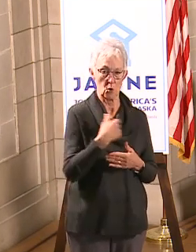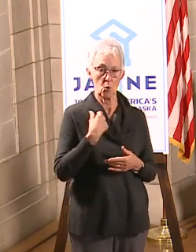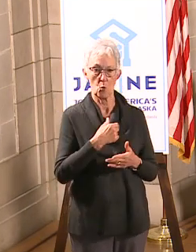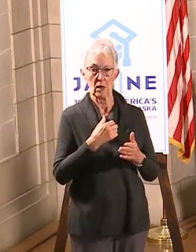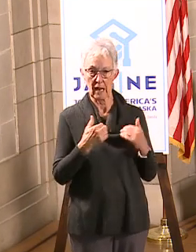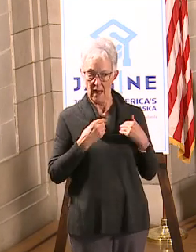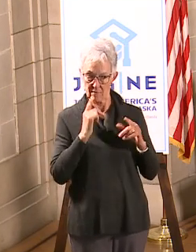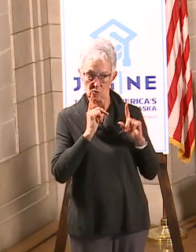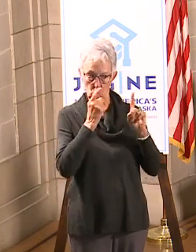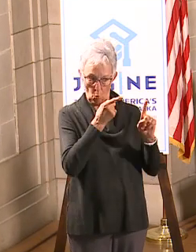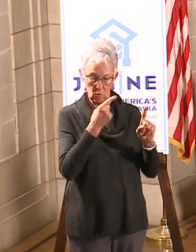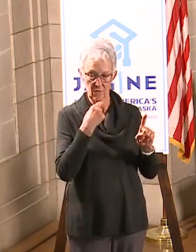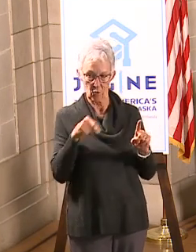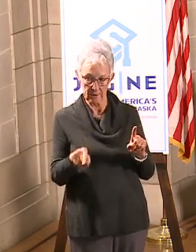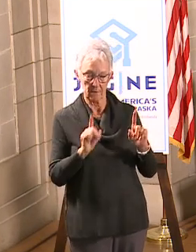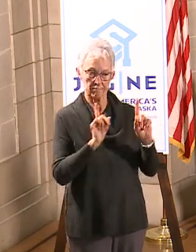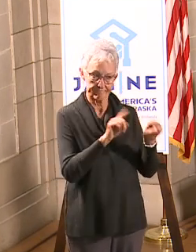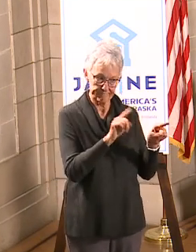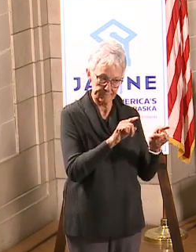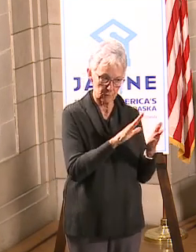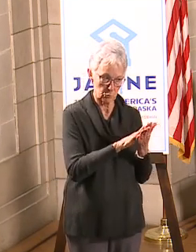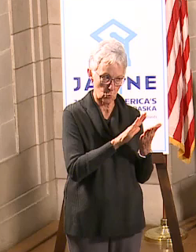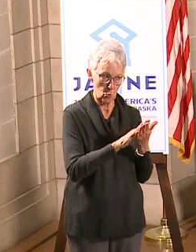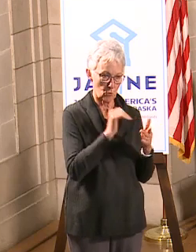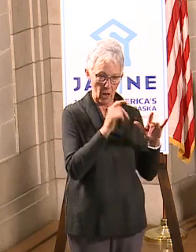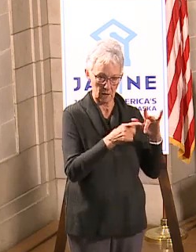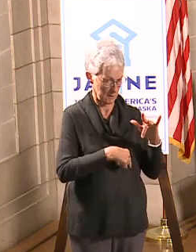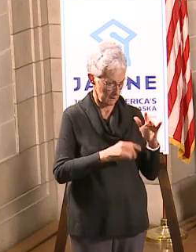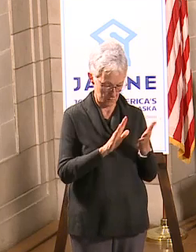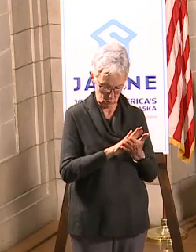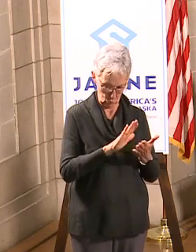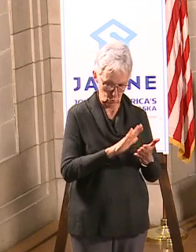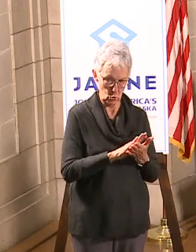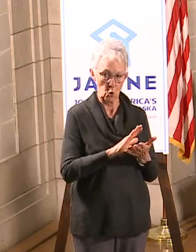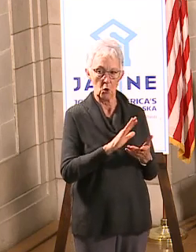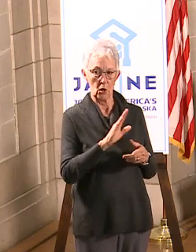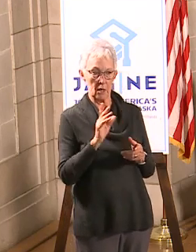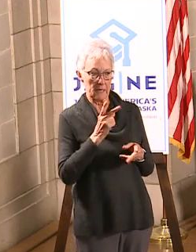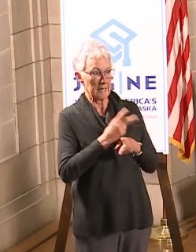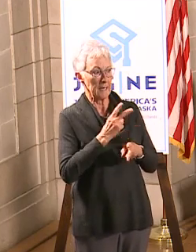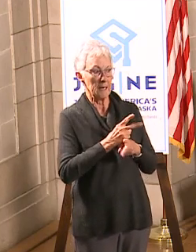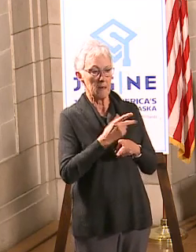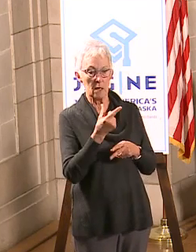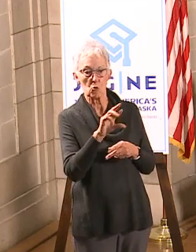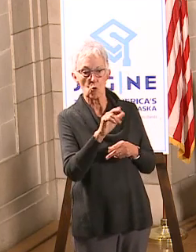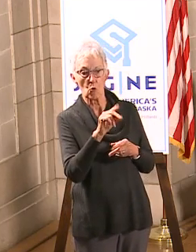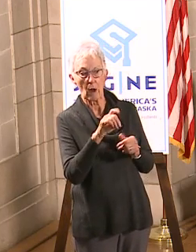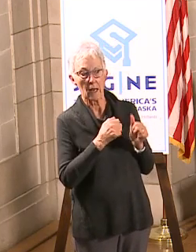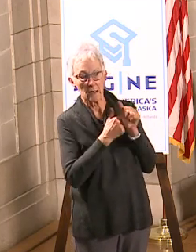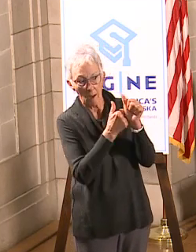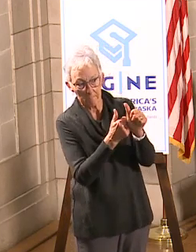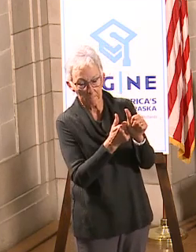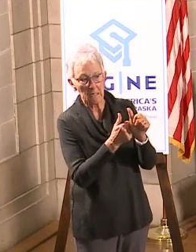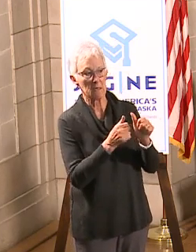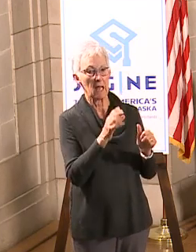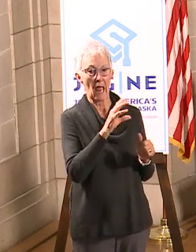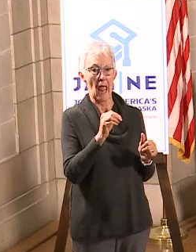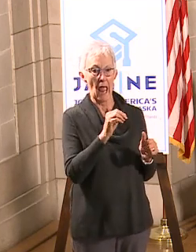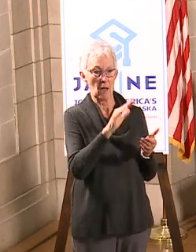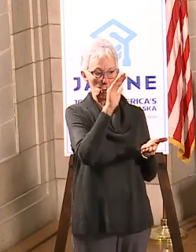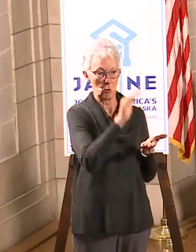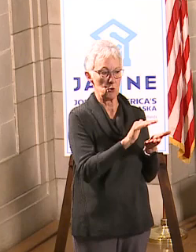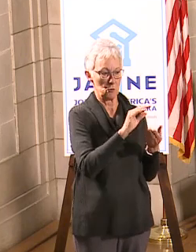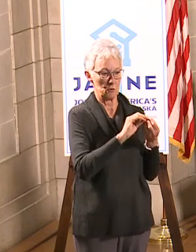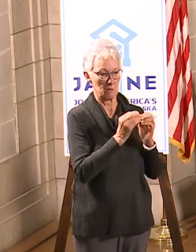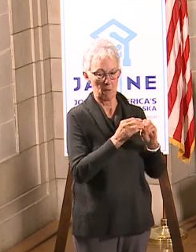attendance, being on track to graduate, reducing the number of office referrals, and improving their grade point average.